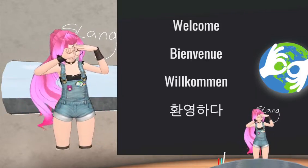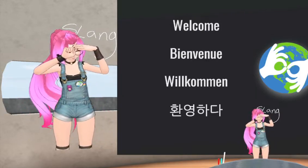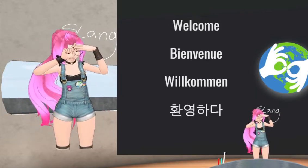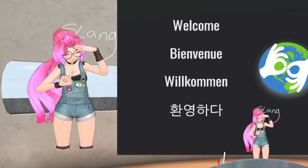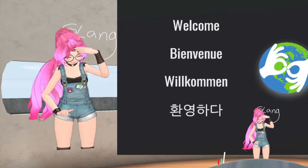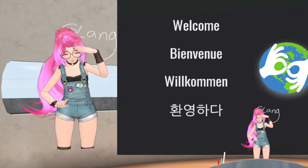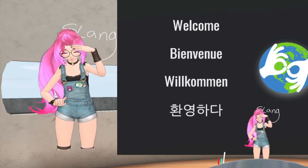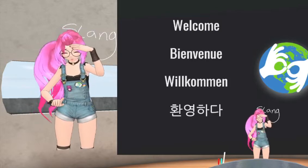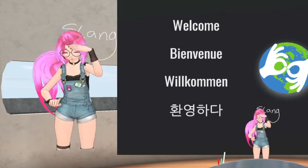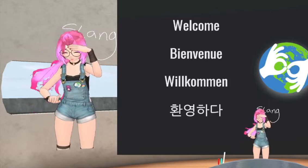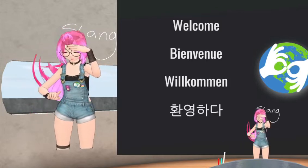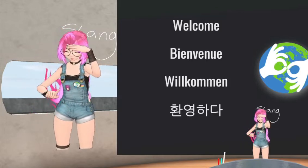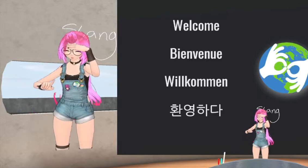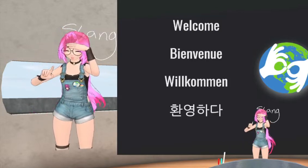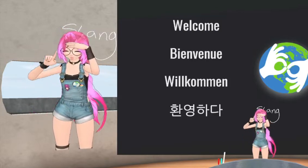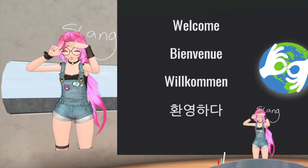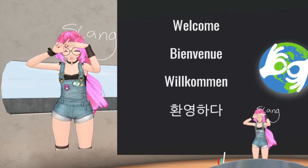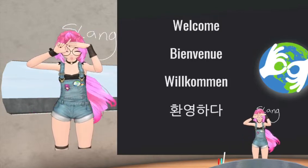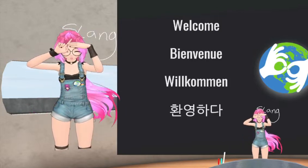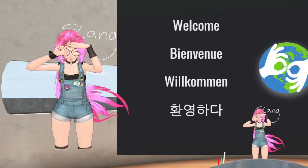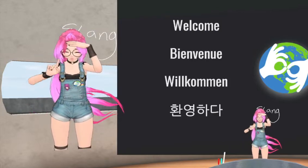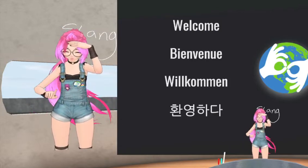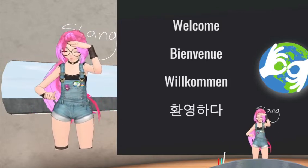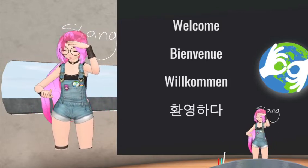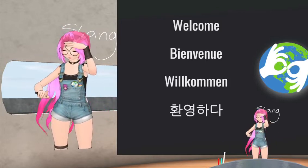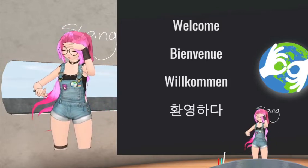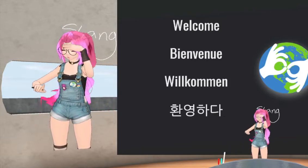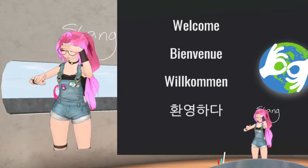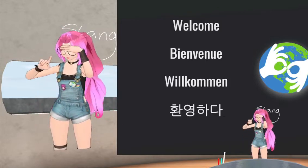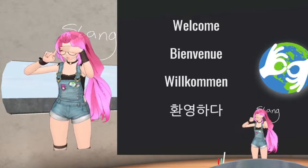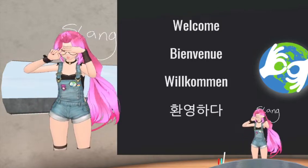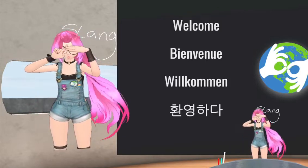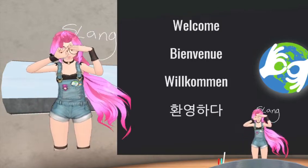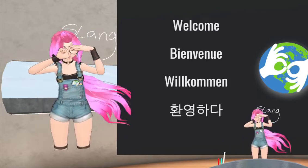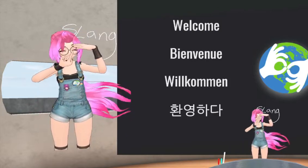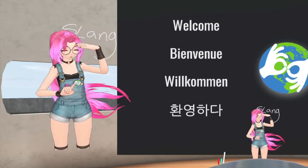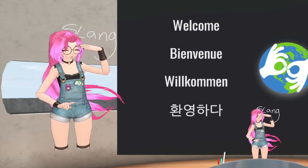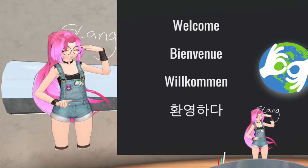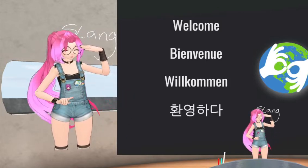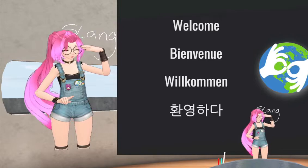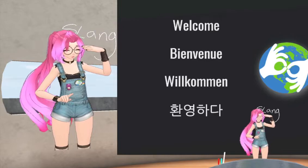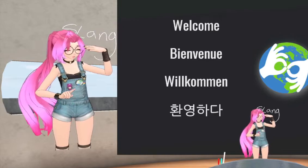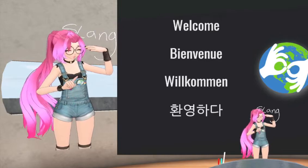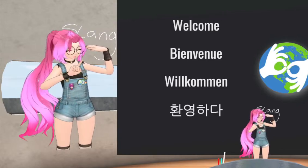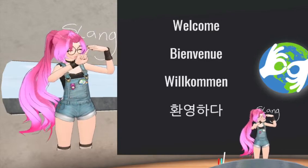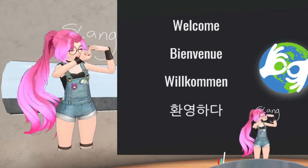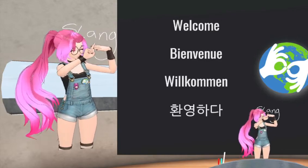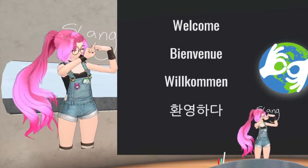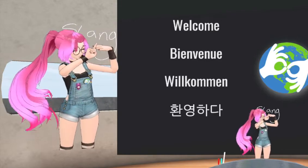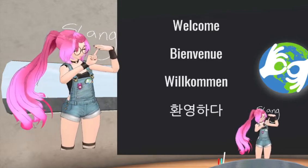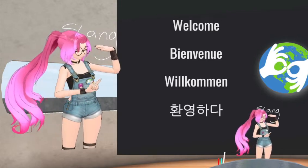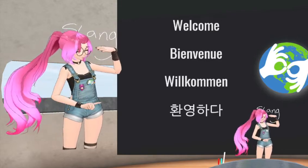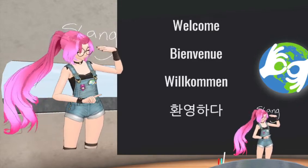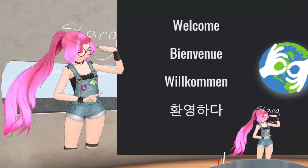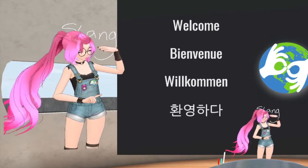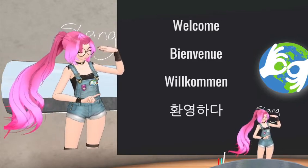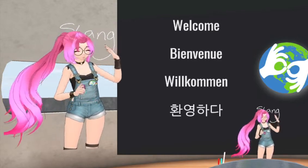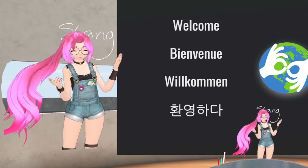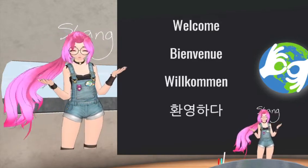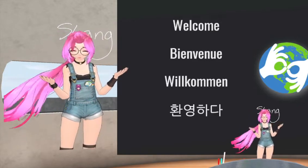totally fair to ask silly questions sometimes. You know what, like, I've definitely done some silly things in the past and said